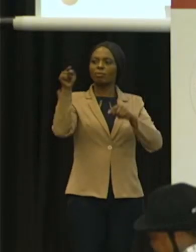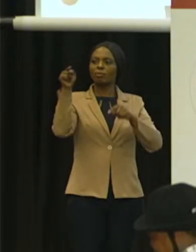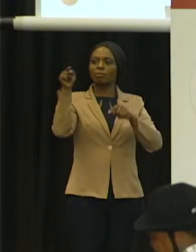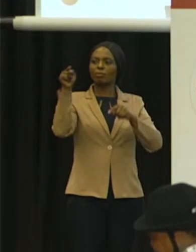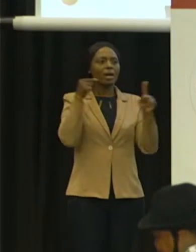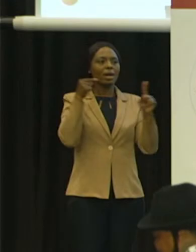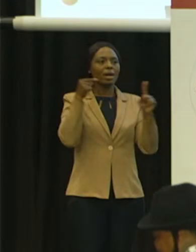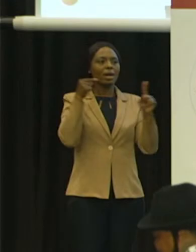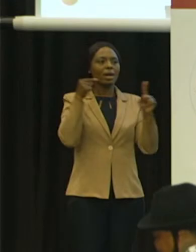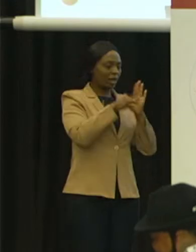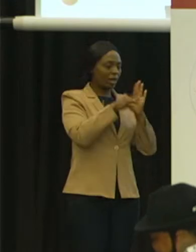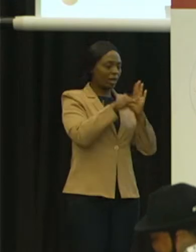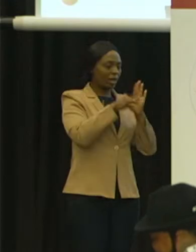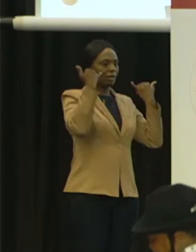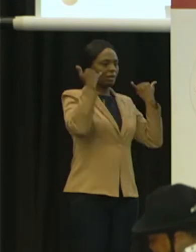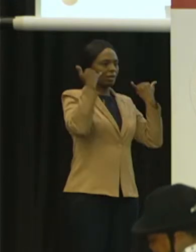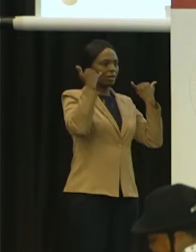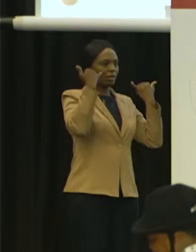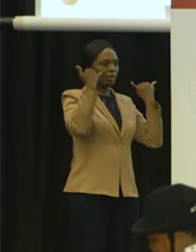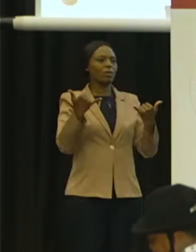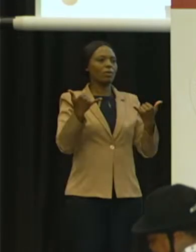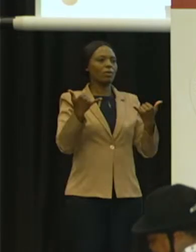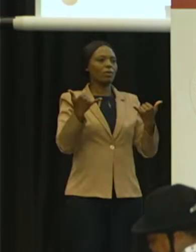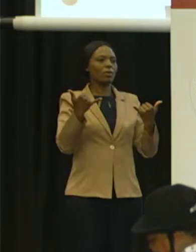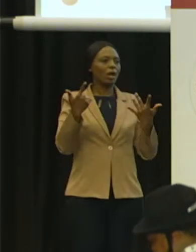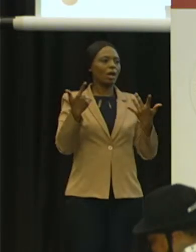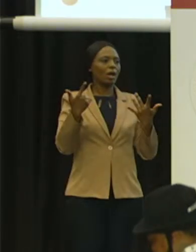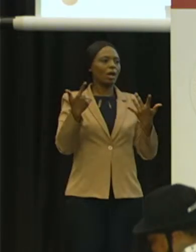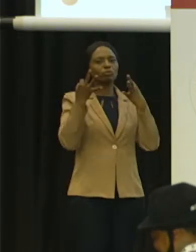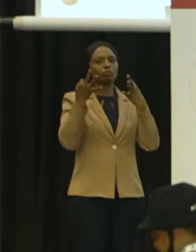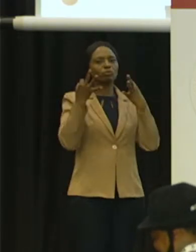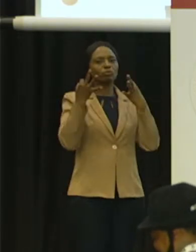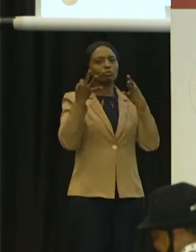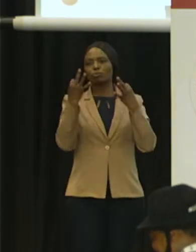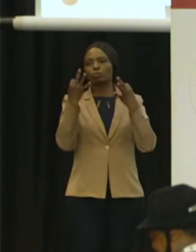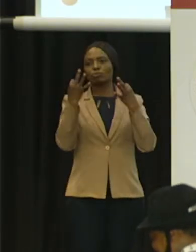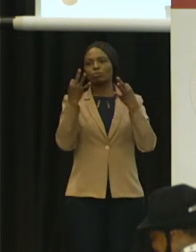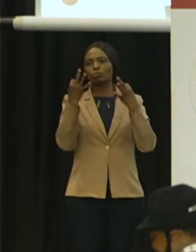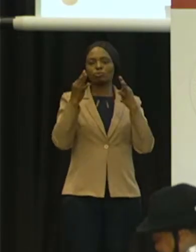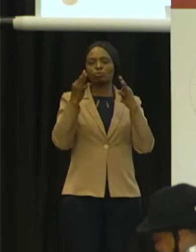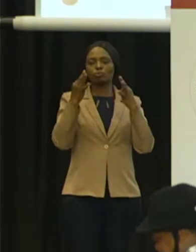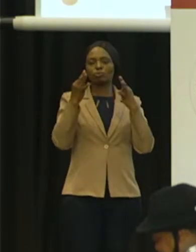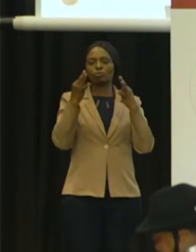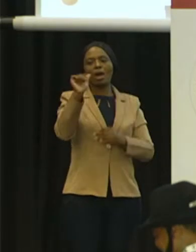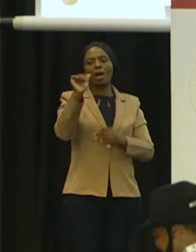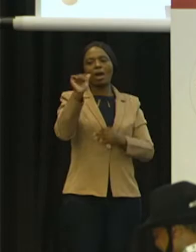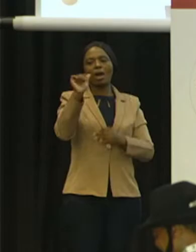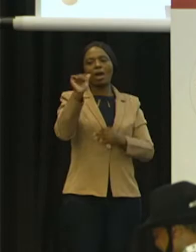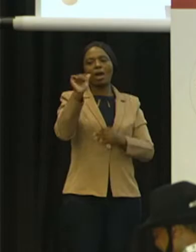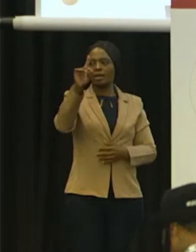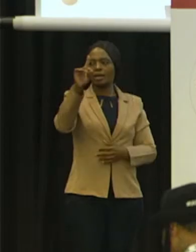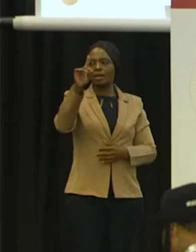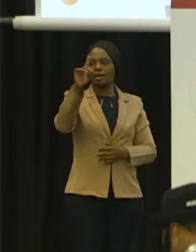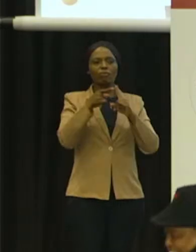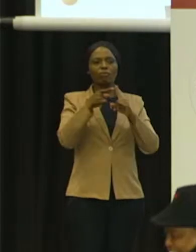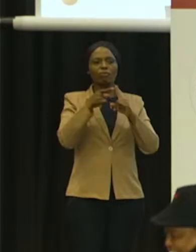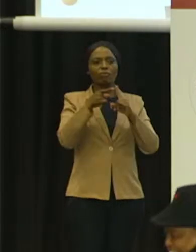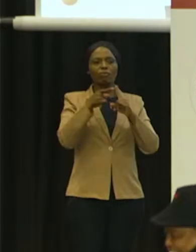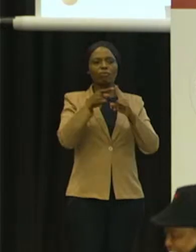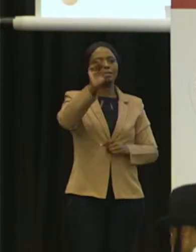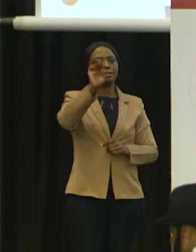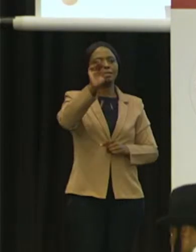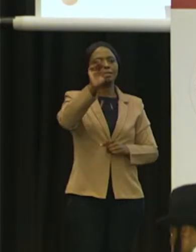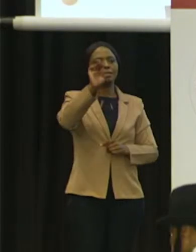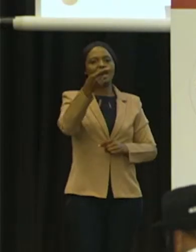the program, we have a song, a beautiful song that will be sung by Ayanda and her team from TB HIV Care,